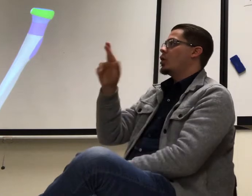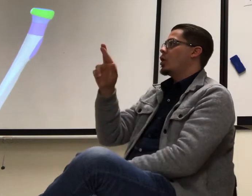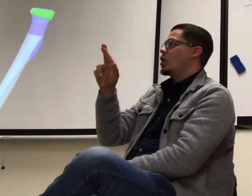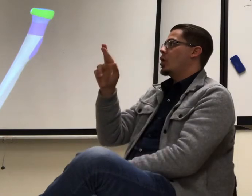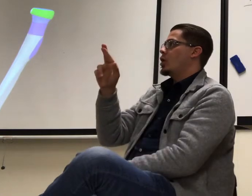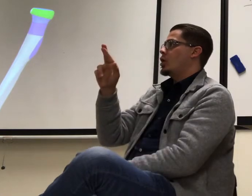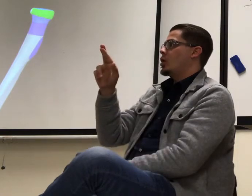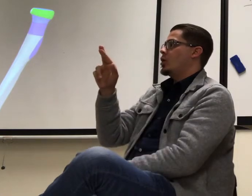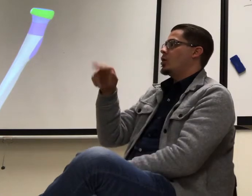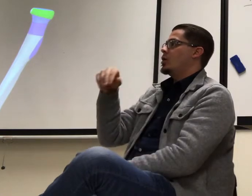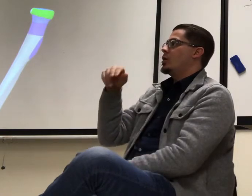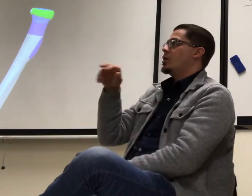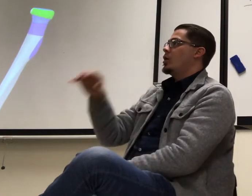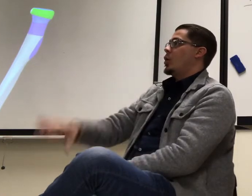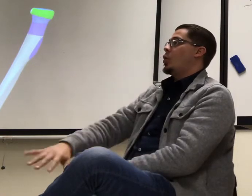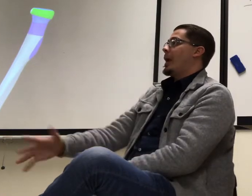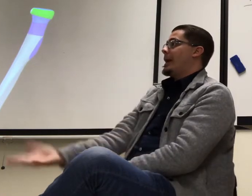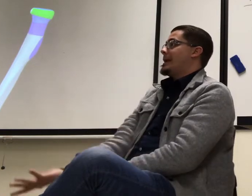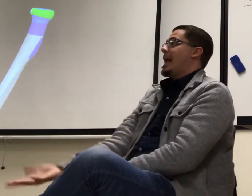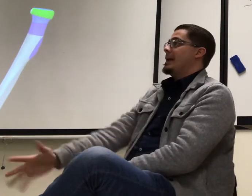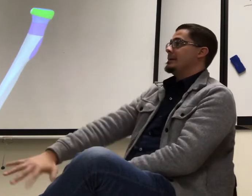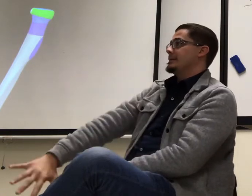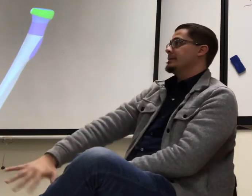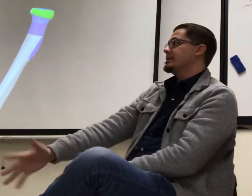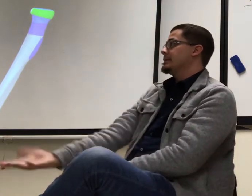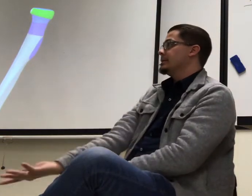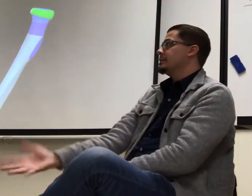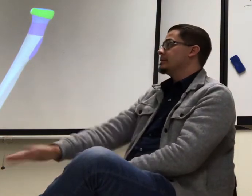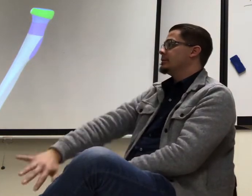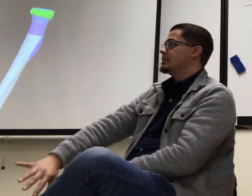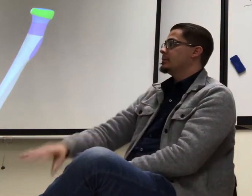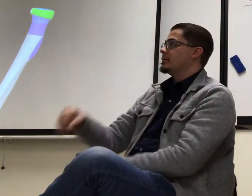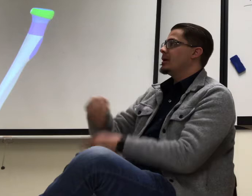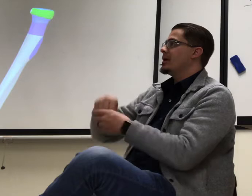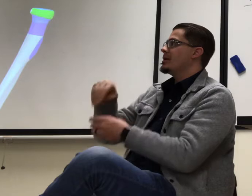and it radiates in that radial notch.